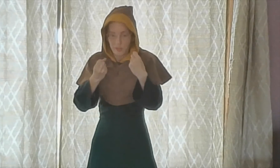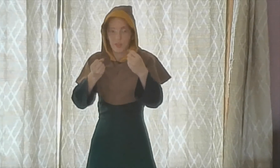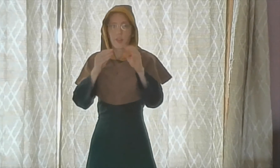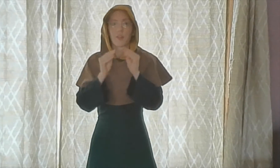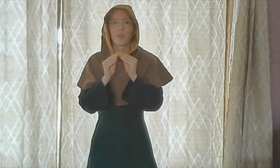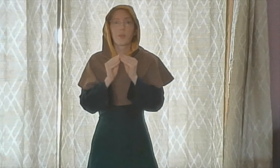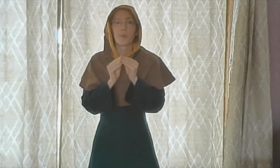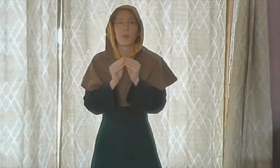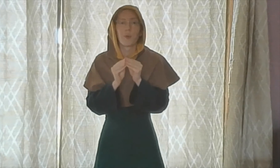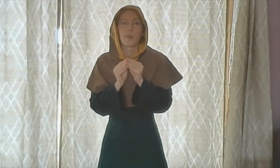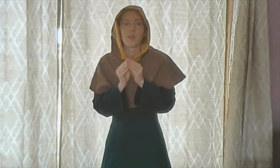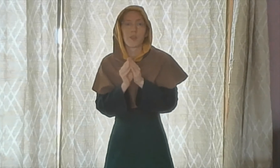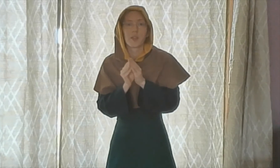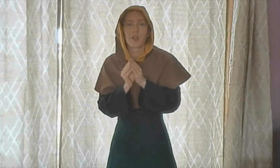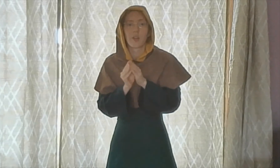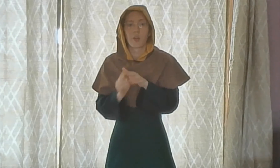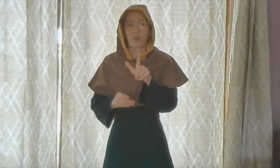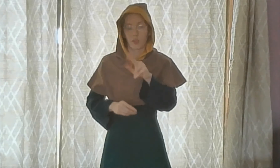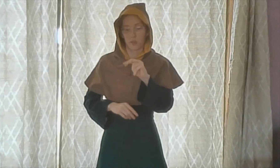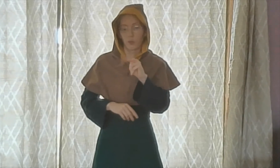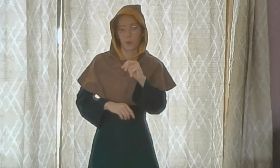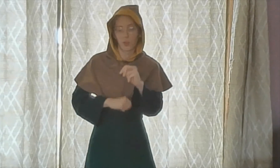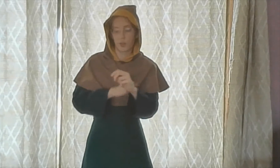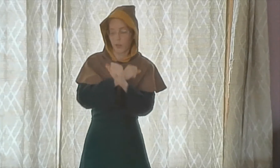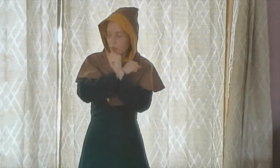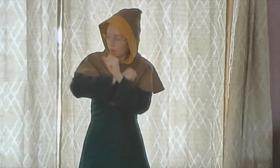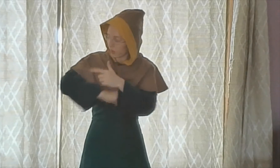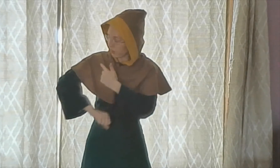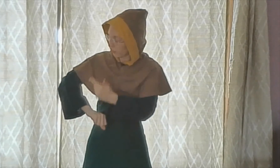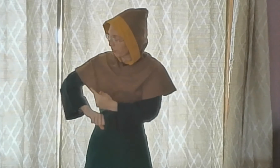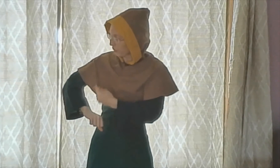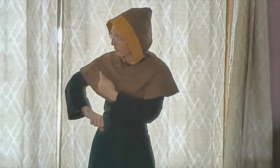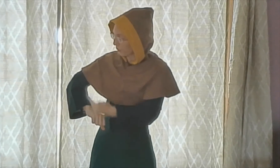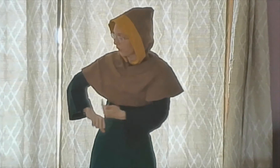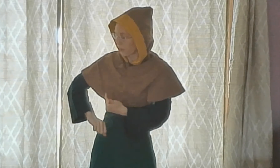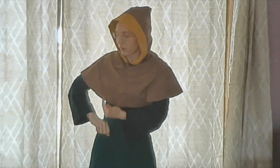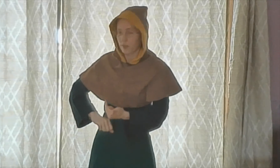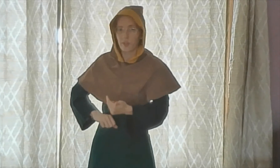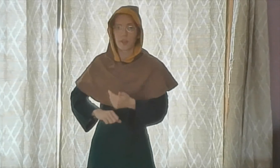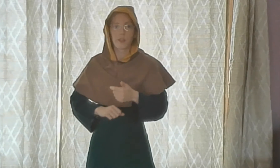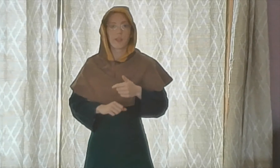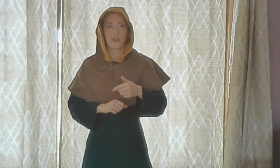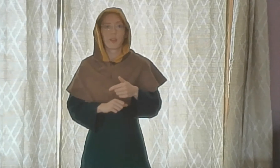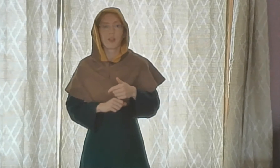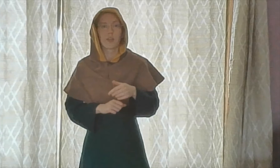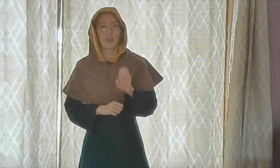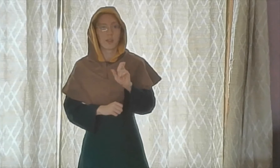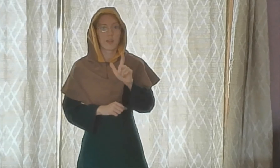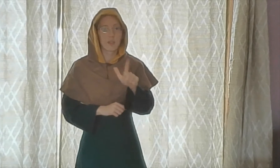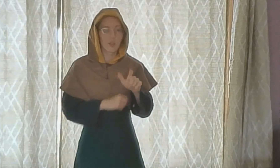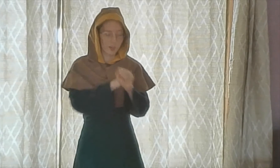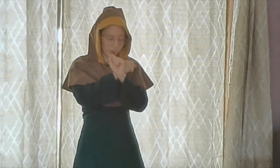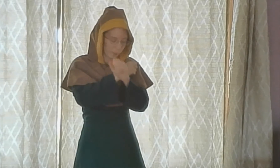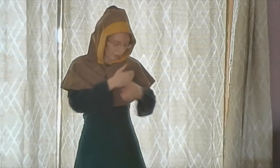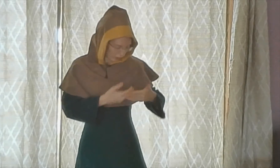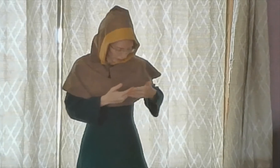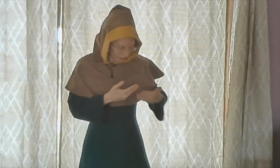I would know alone. While my arms are bound in linen, and my legs are